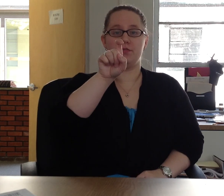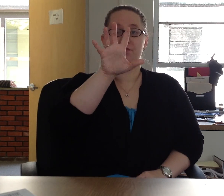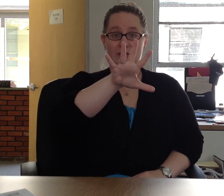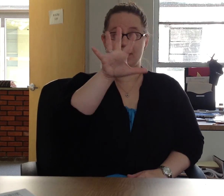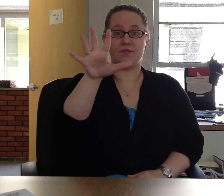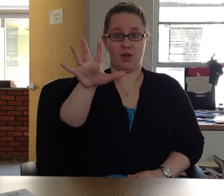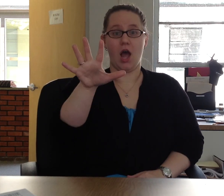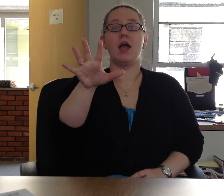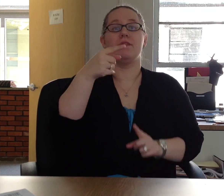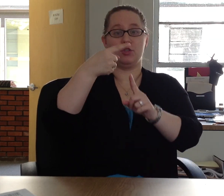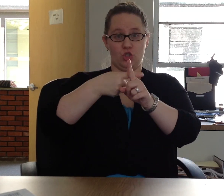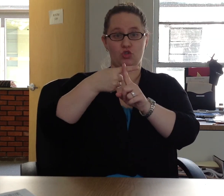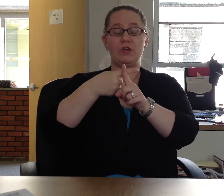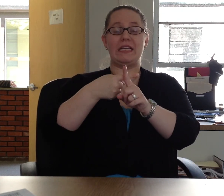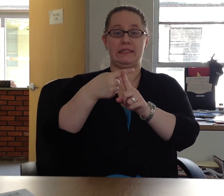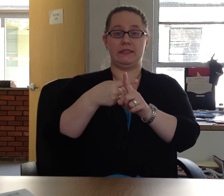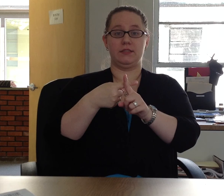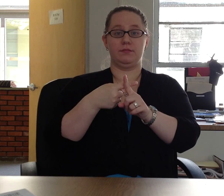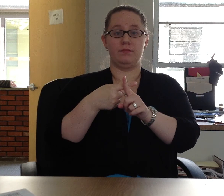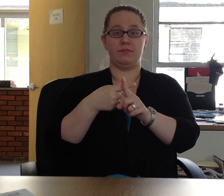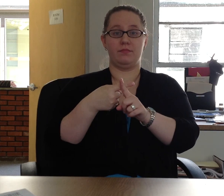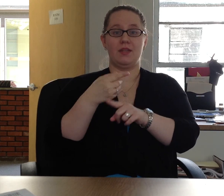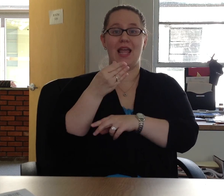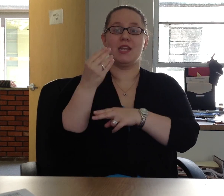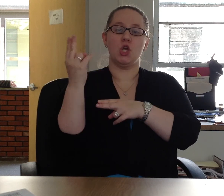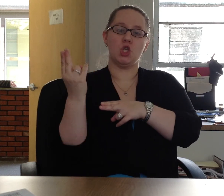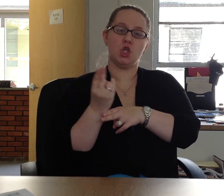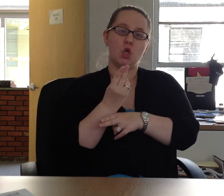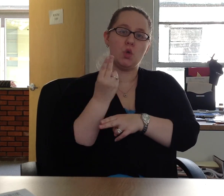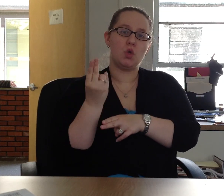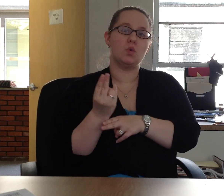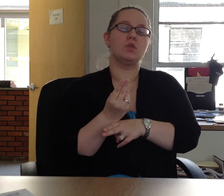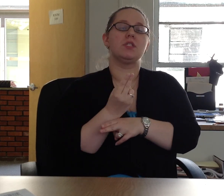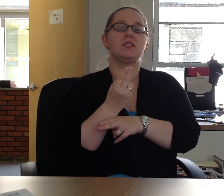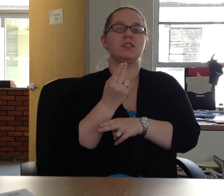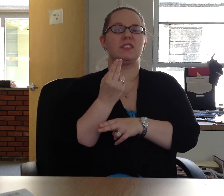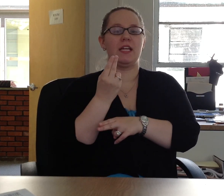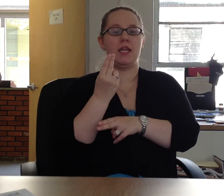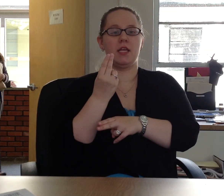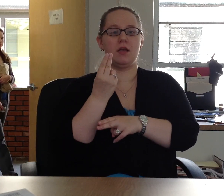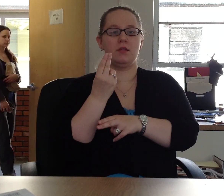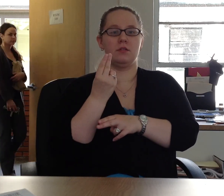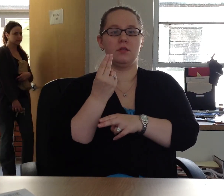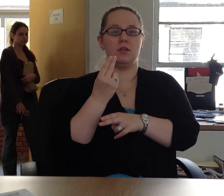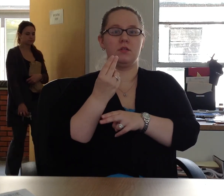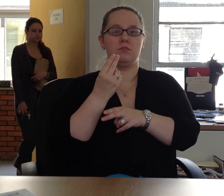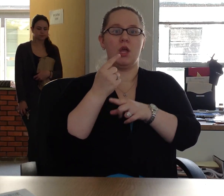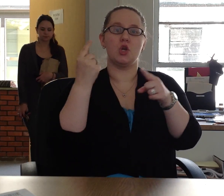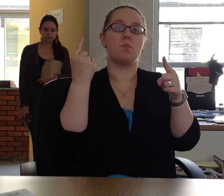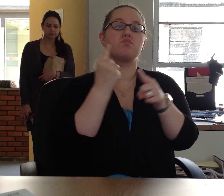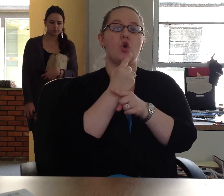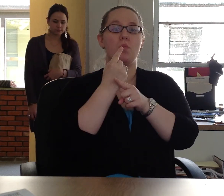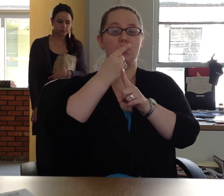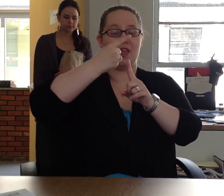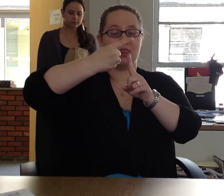155. And using a properly calibrated thermometer to verify the temperature.